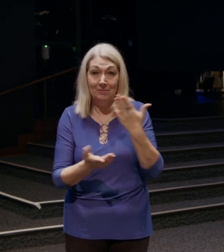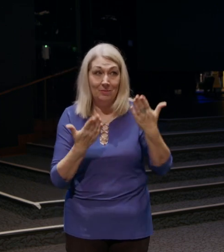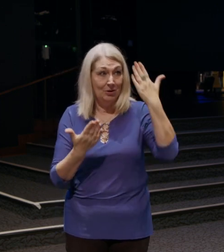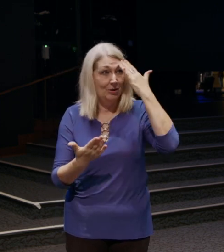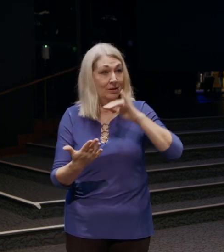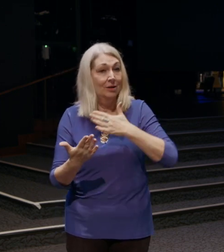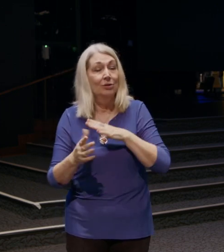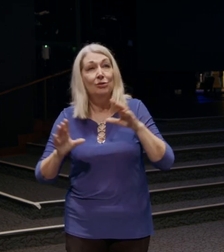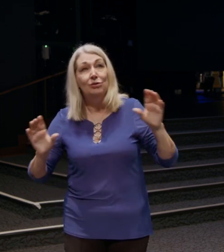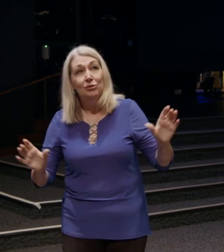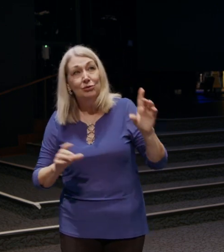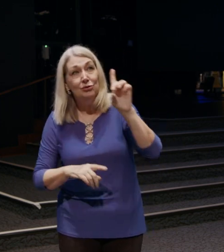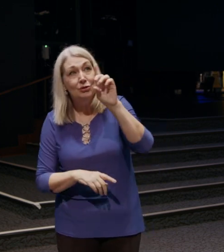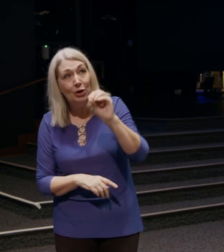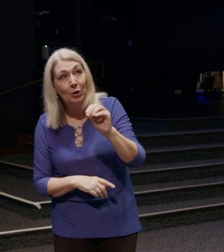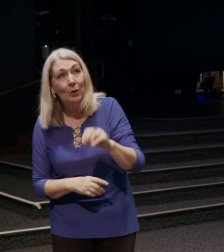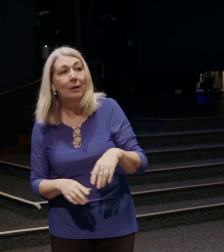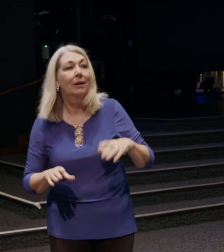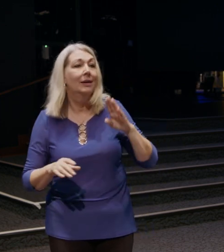song.